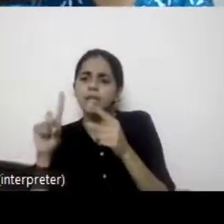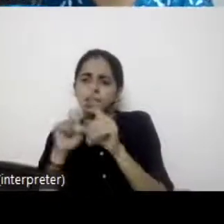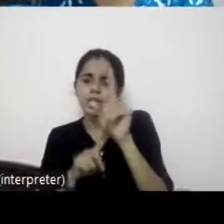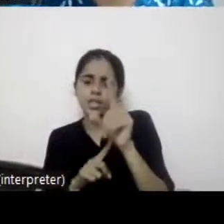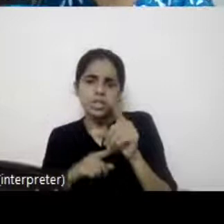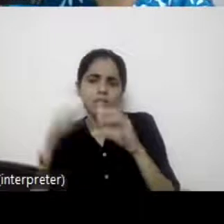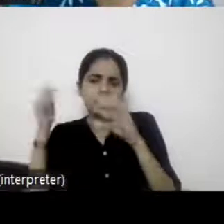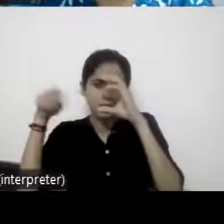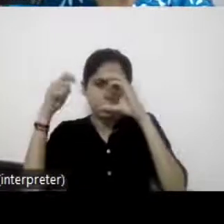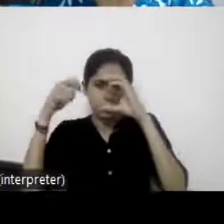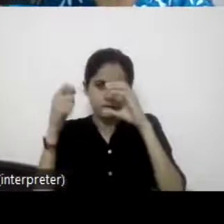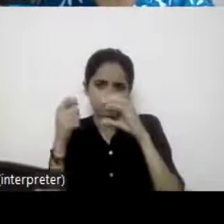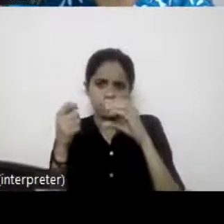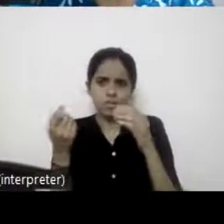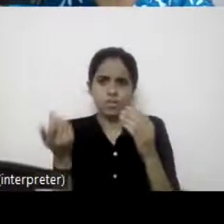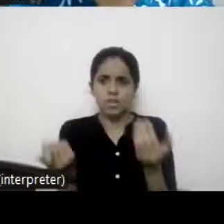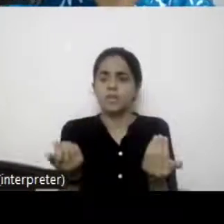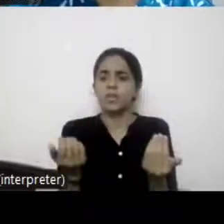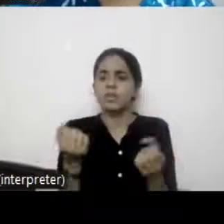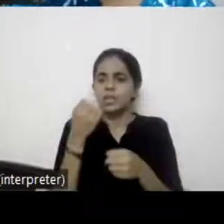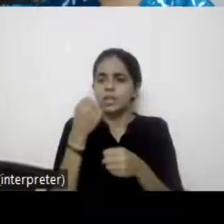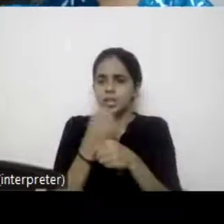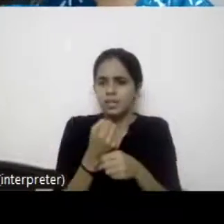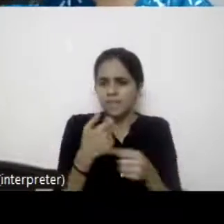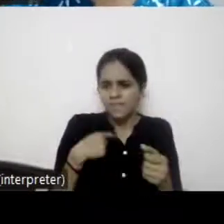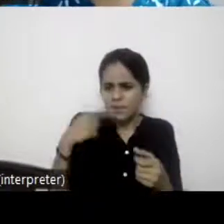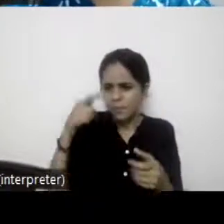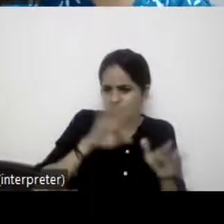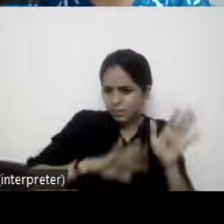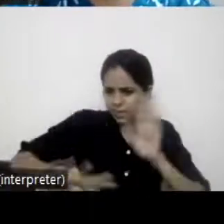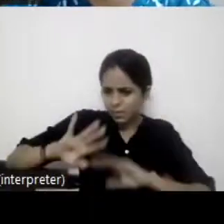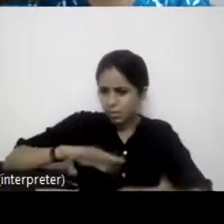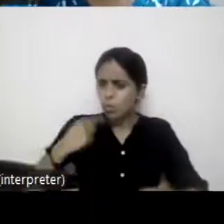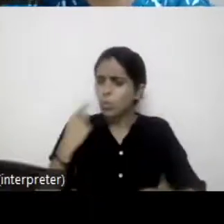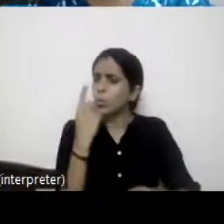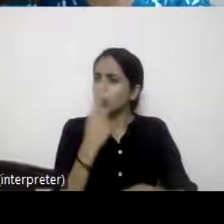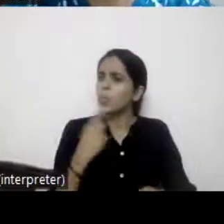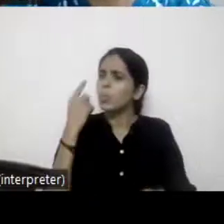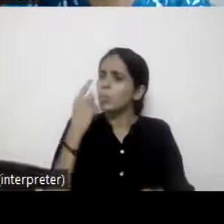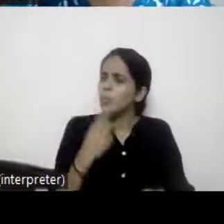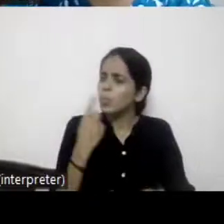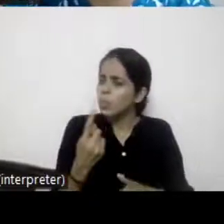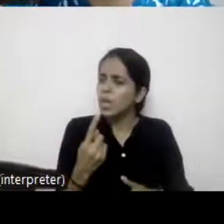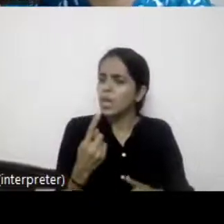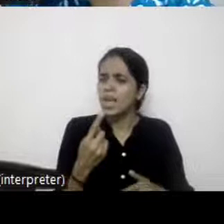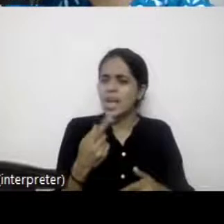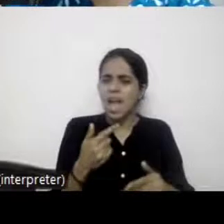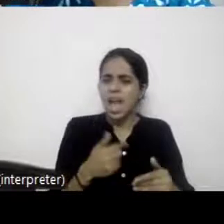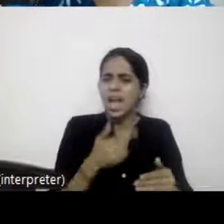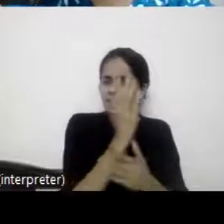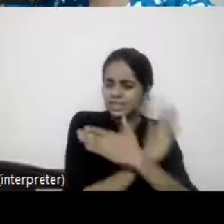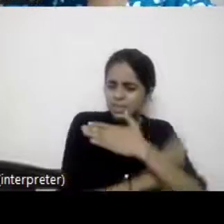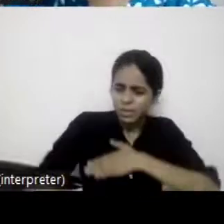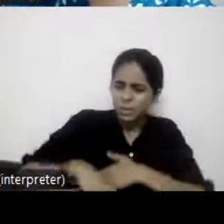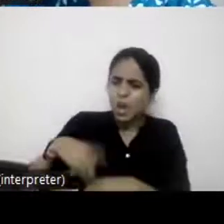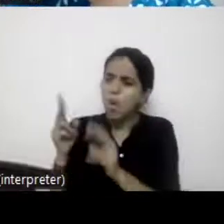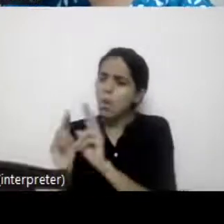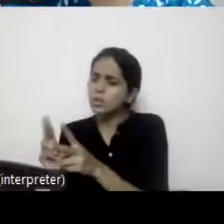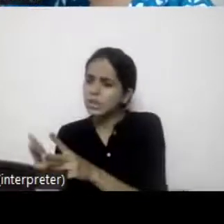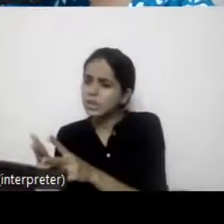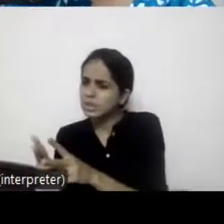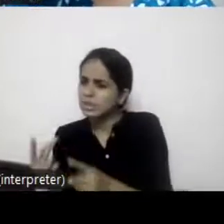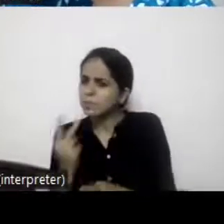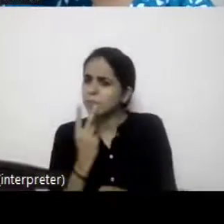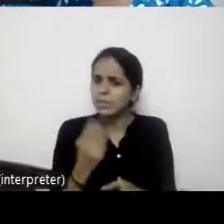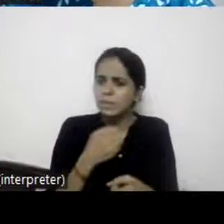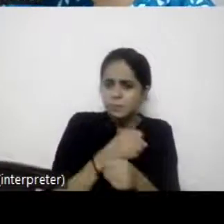cinema? In the garb of disability, are we actually trying to show ability? Is something that I